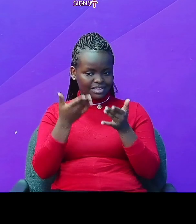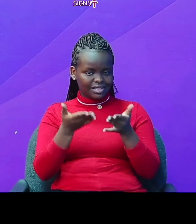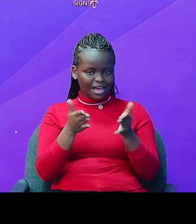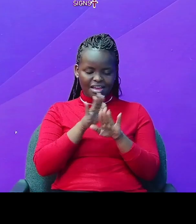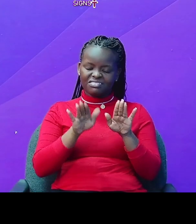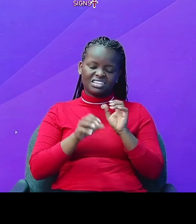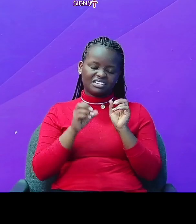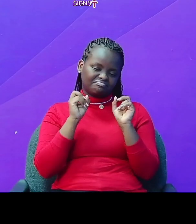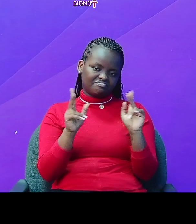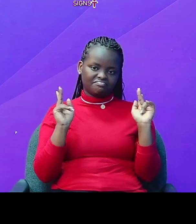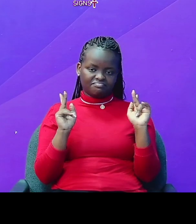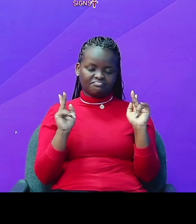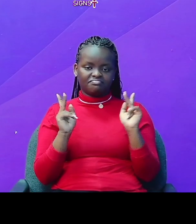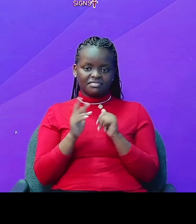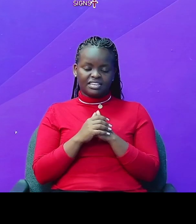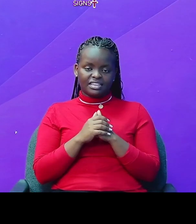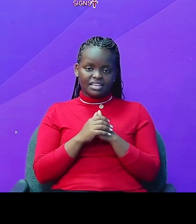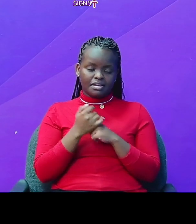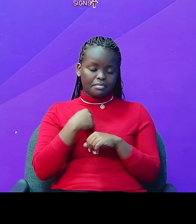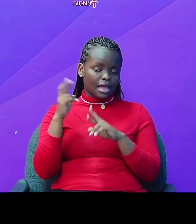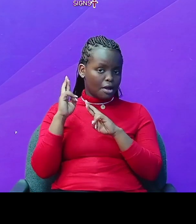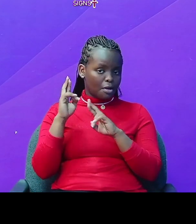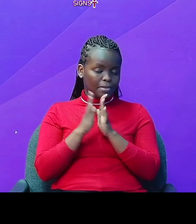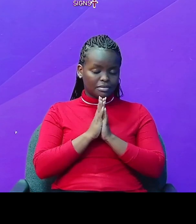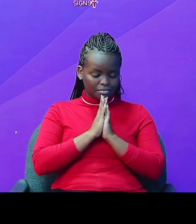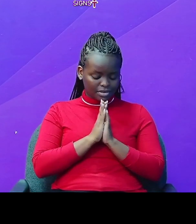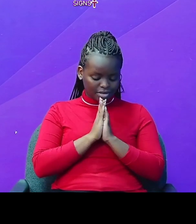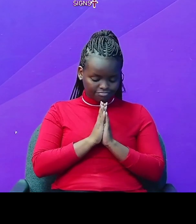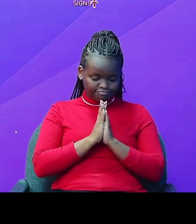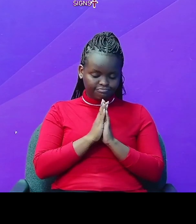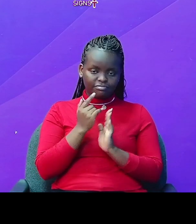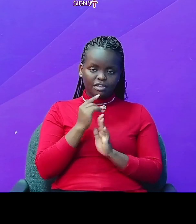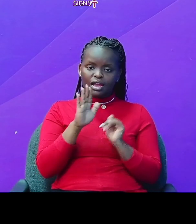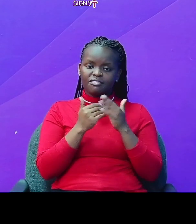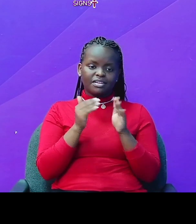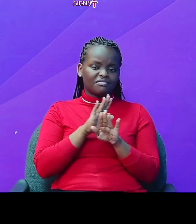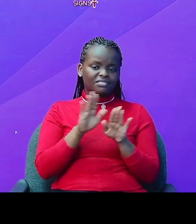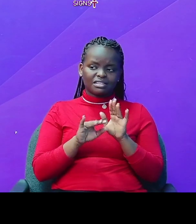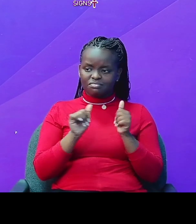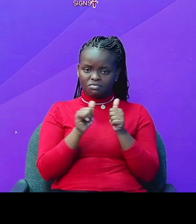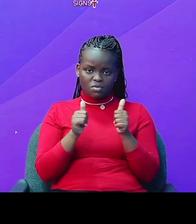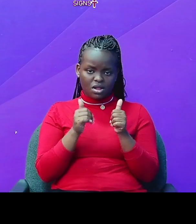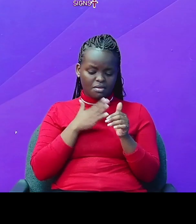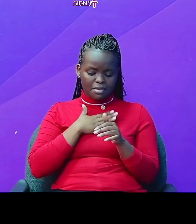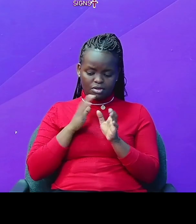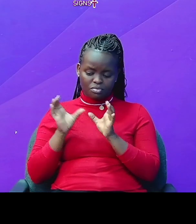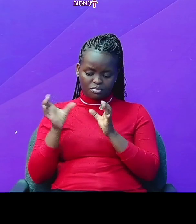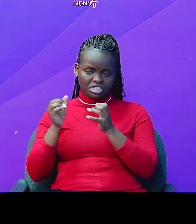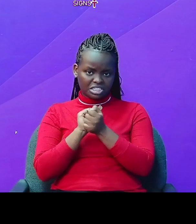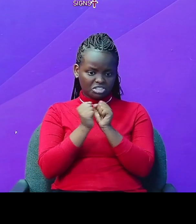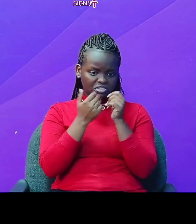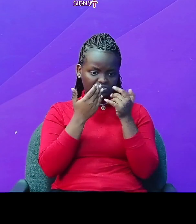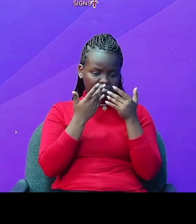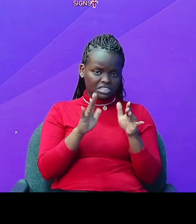going to be okay. Yeah, and I hope and pray that all will be well, and my community will be a change, and it